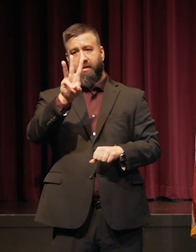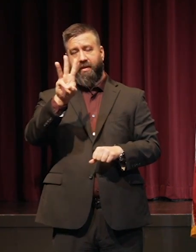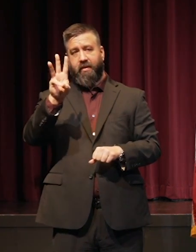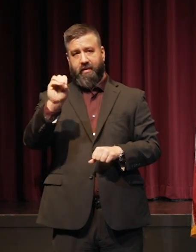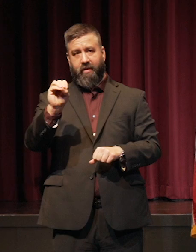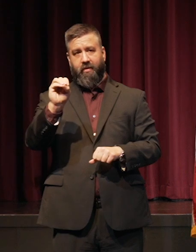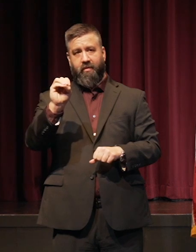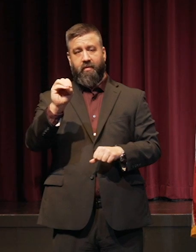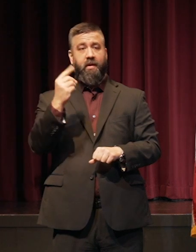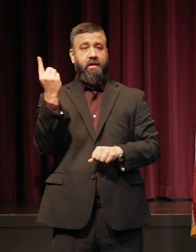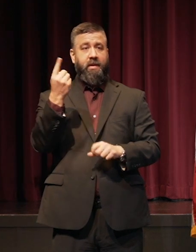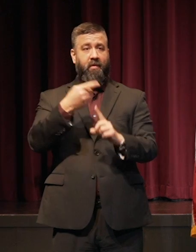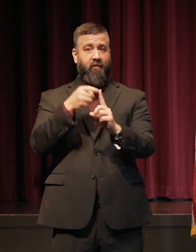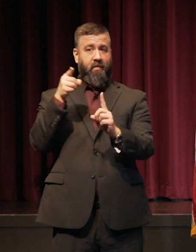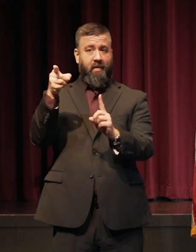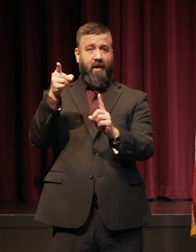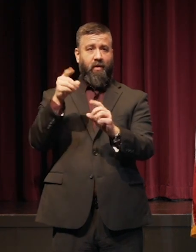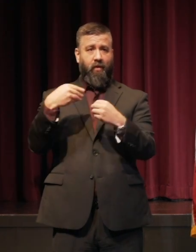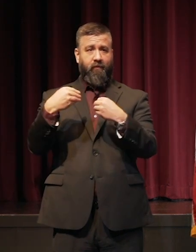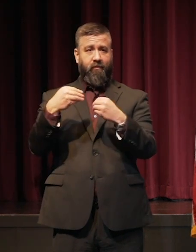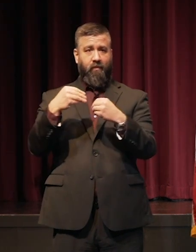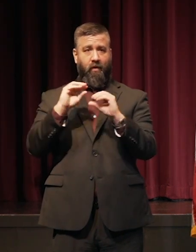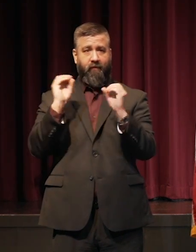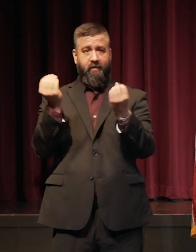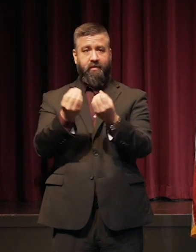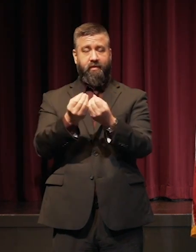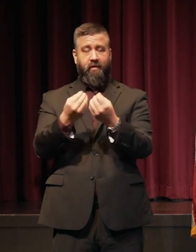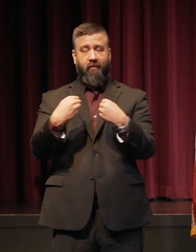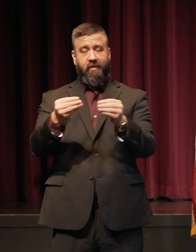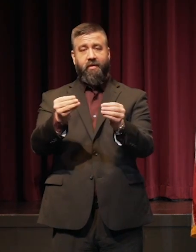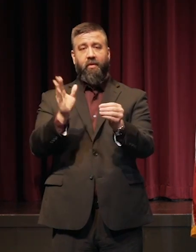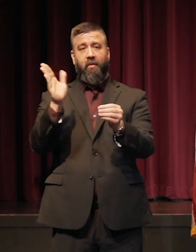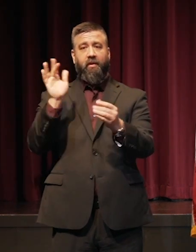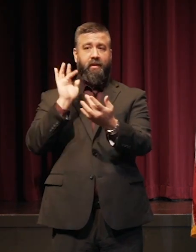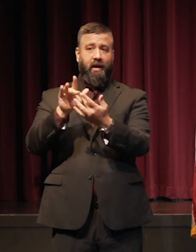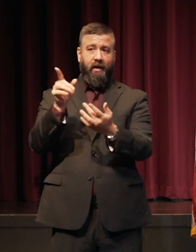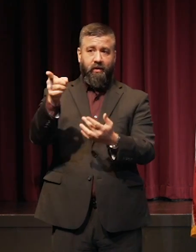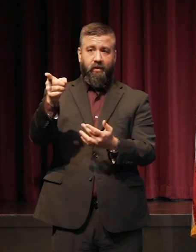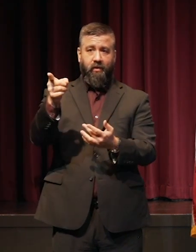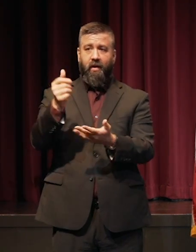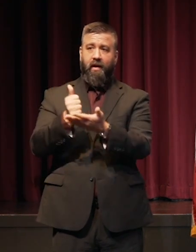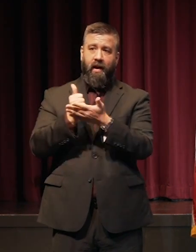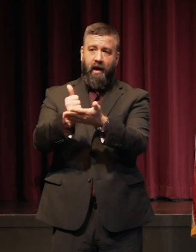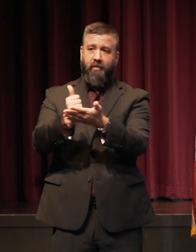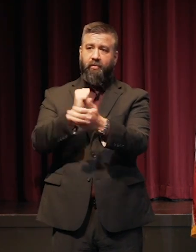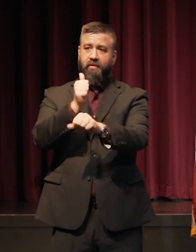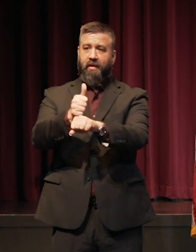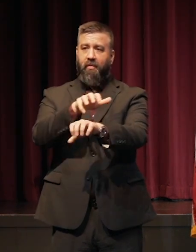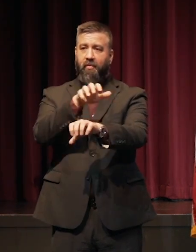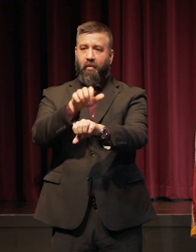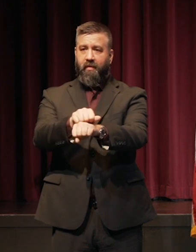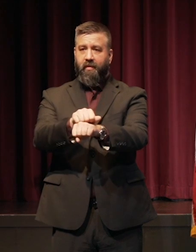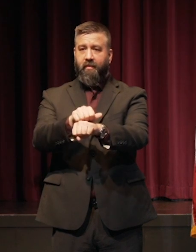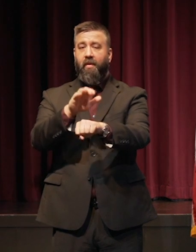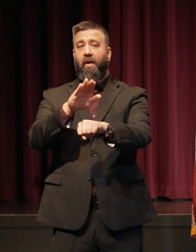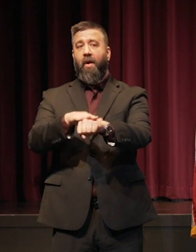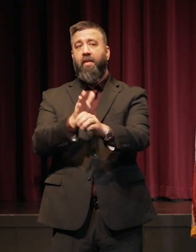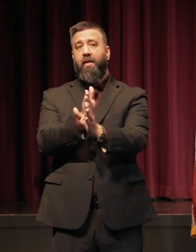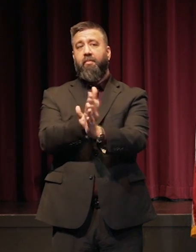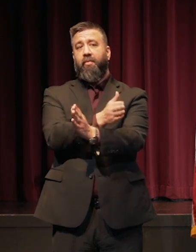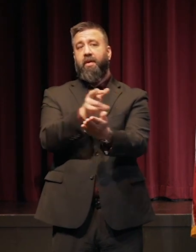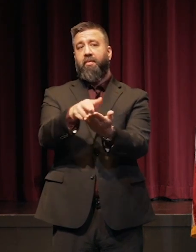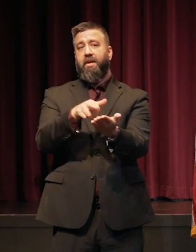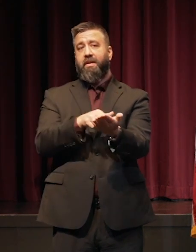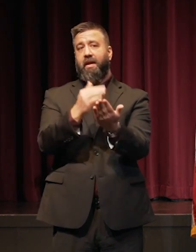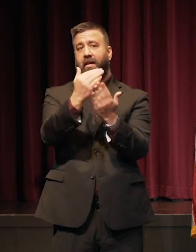314-615-2660, and someone from our county older residents program or from the health department will get back and help them make a reservation on our pre-registration